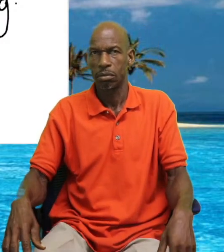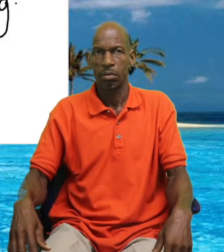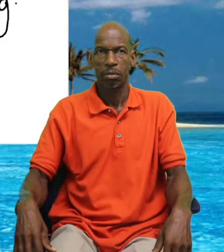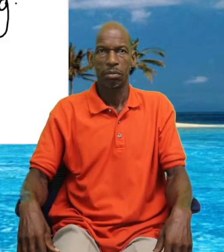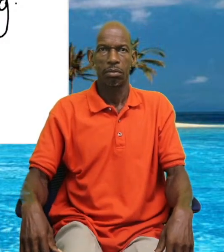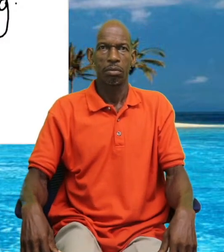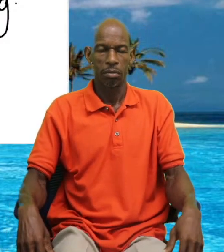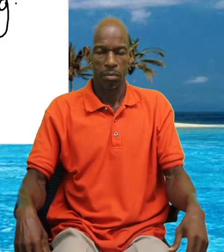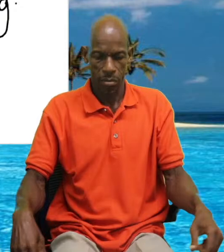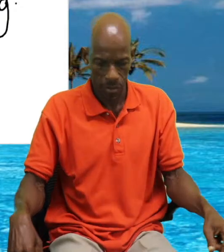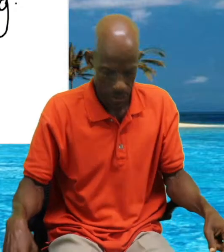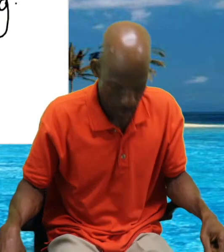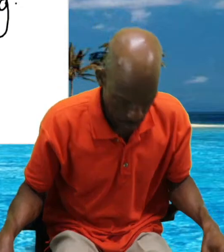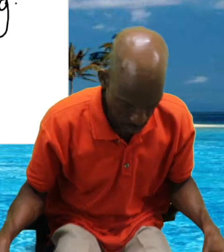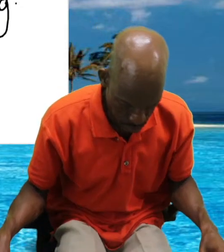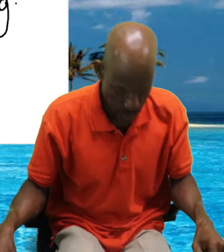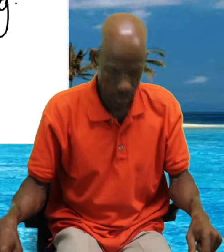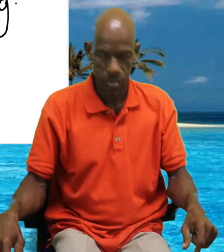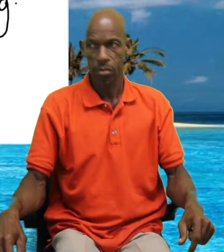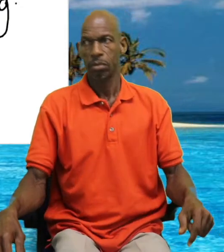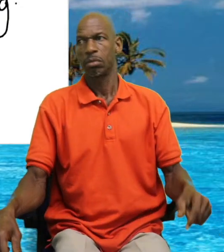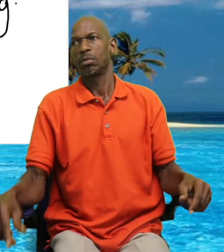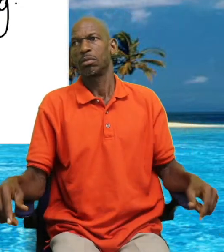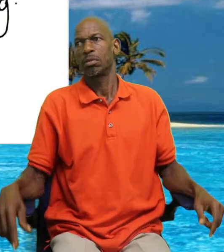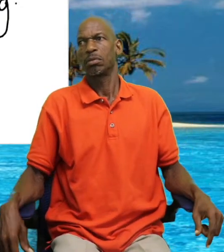going to close up our class today.